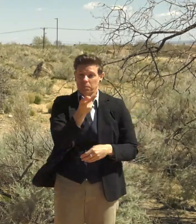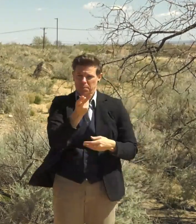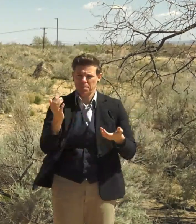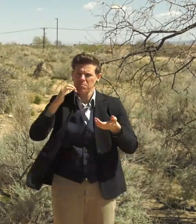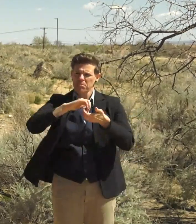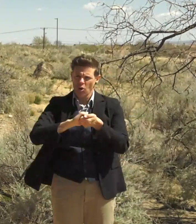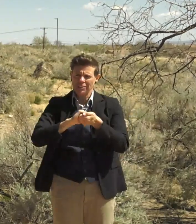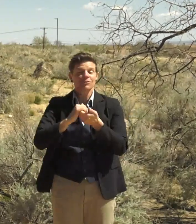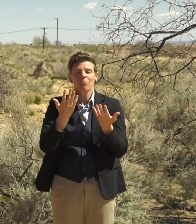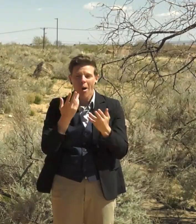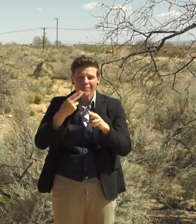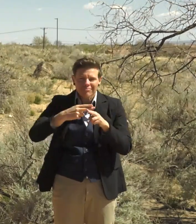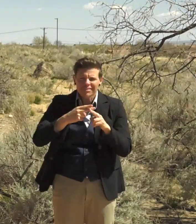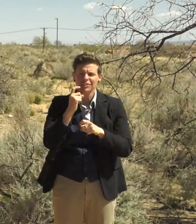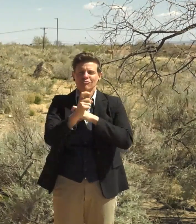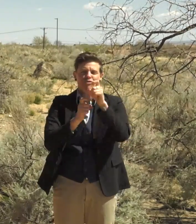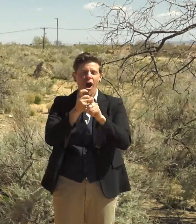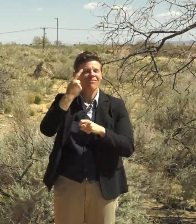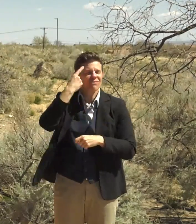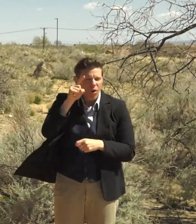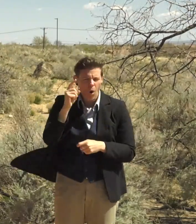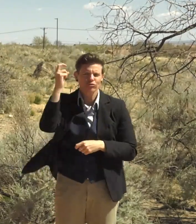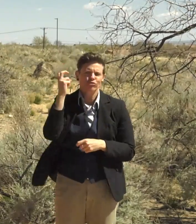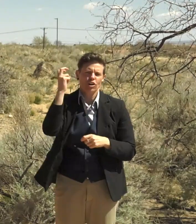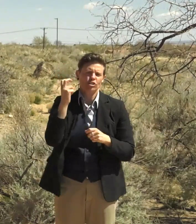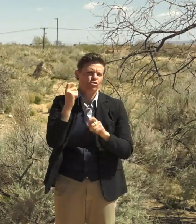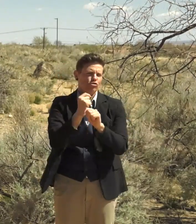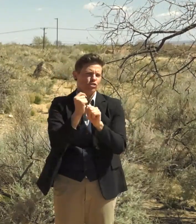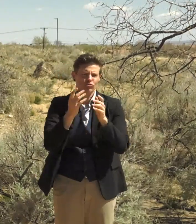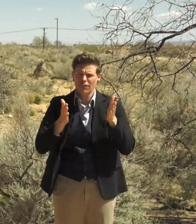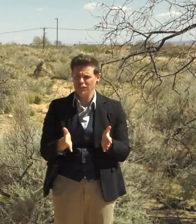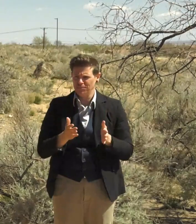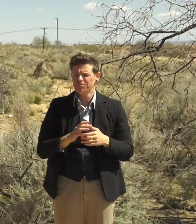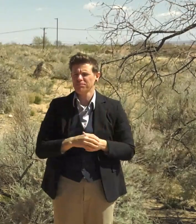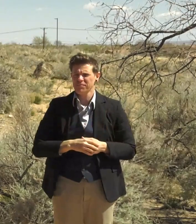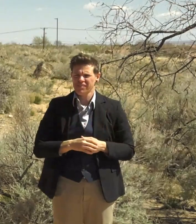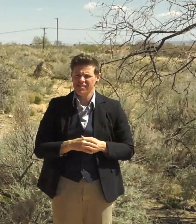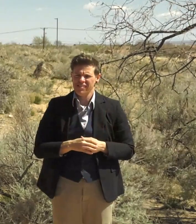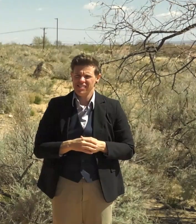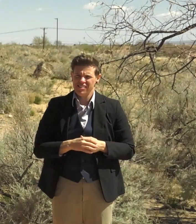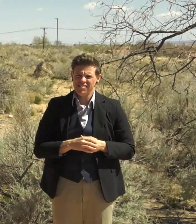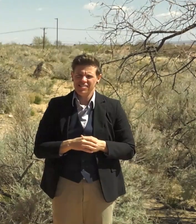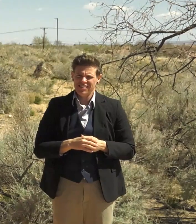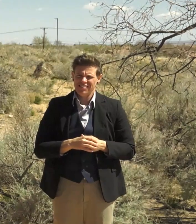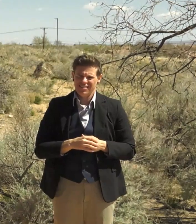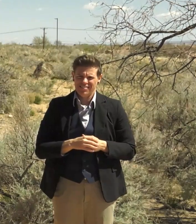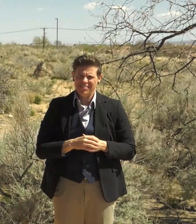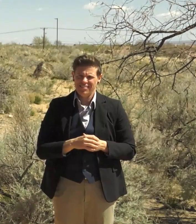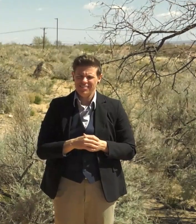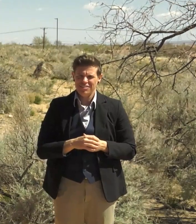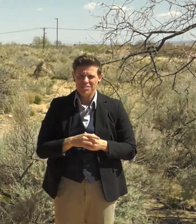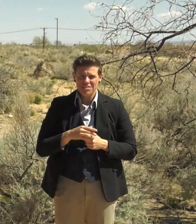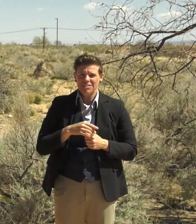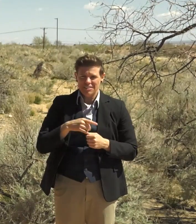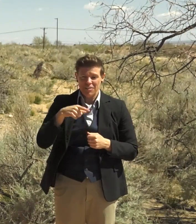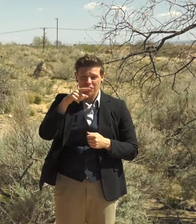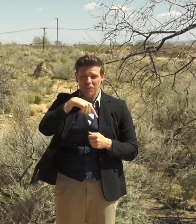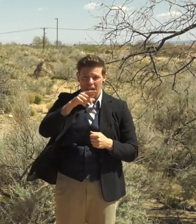box of Girl Scout cookies that will be given to drivers at Lowe's travel stops along I-40 in New Mexico.